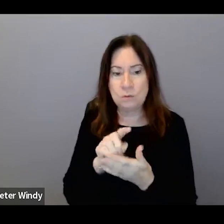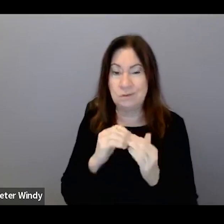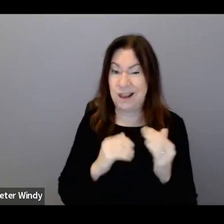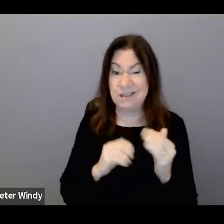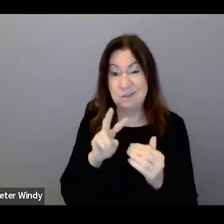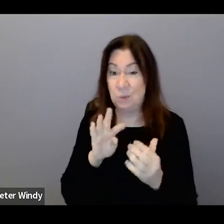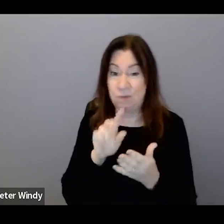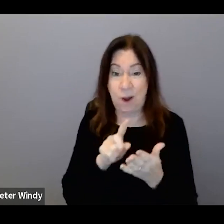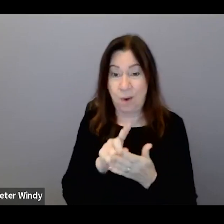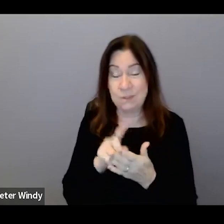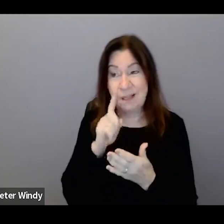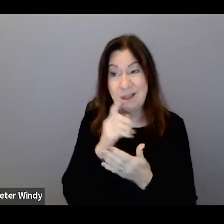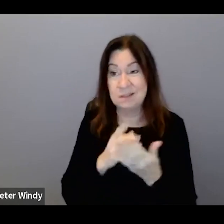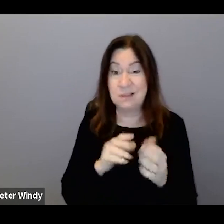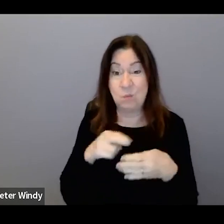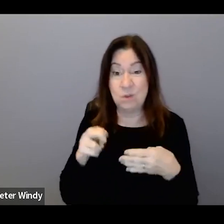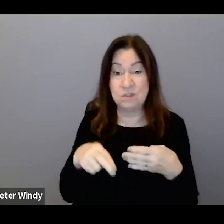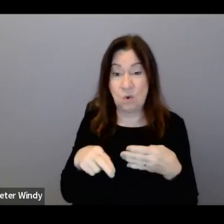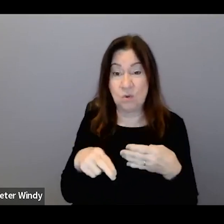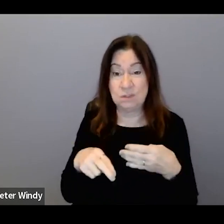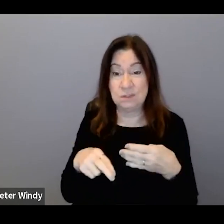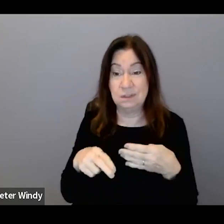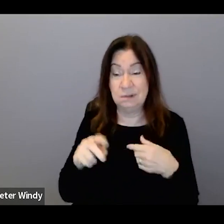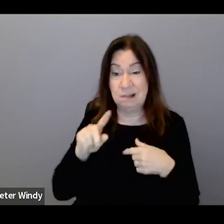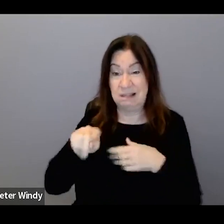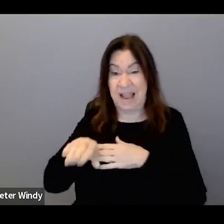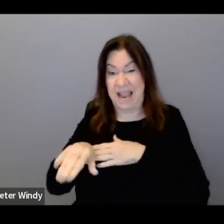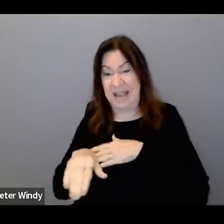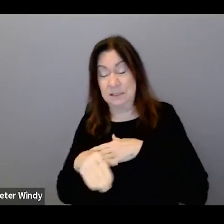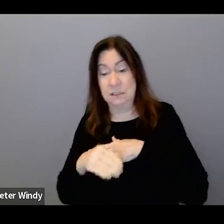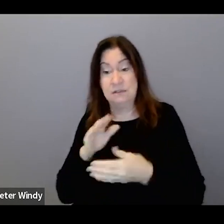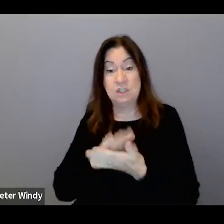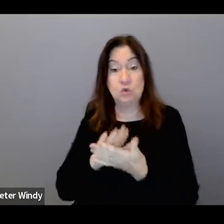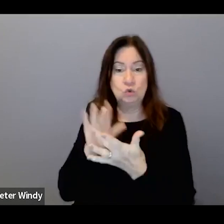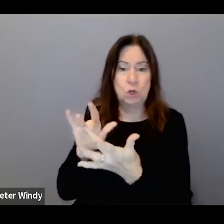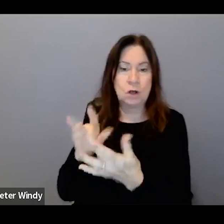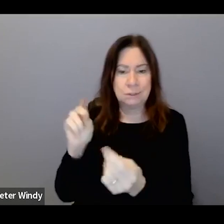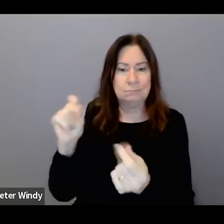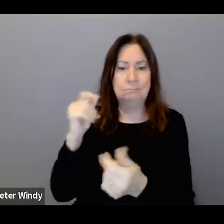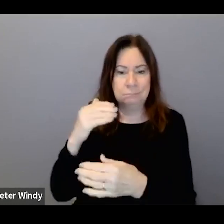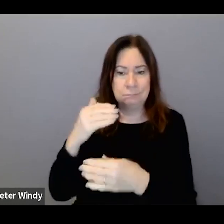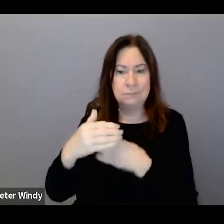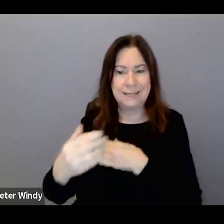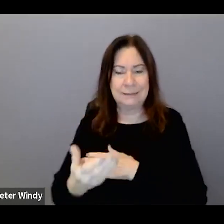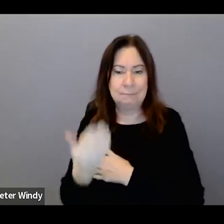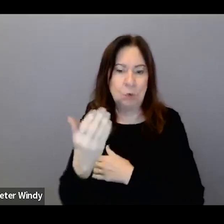think we got some results back like late one night, and the schools were contacted first thing the next morning.